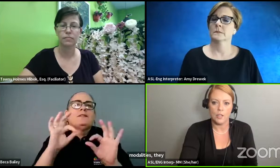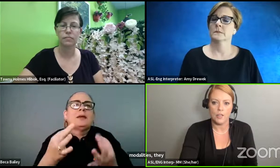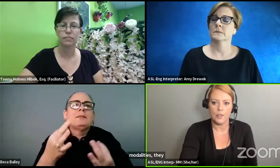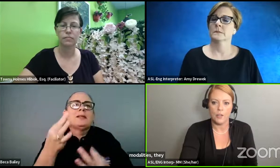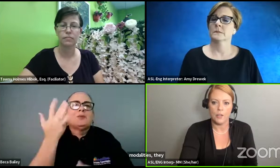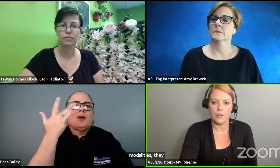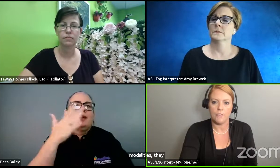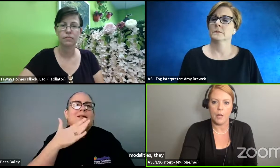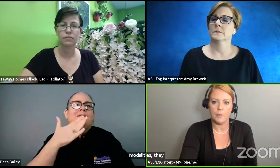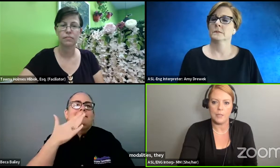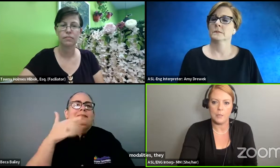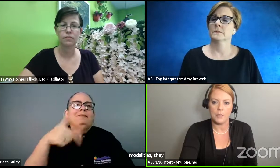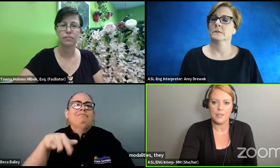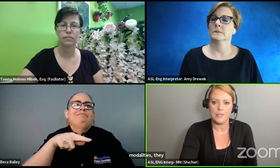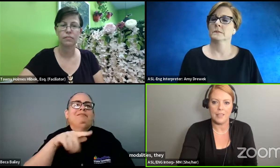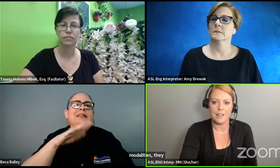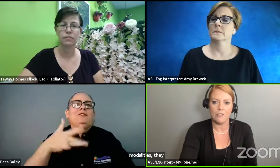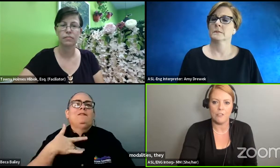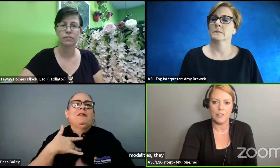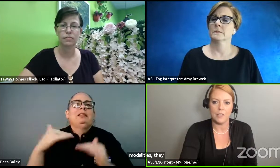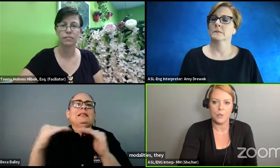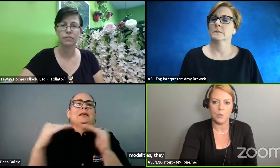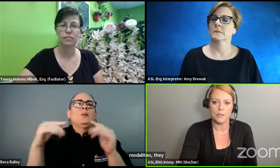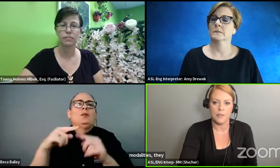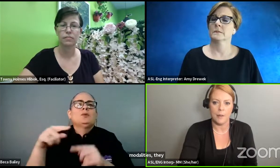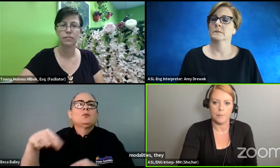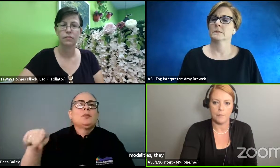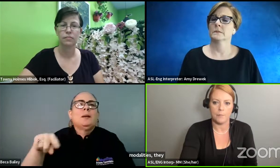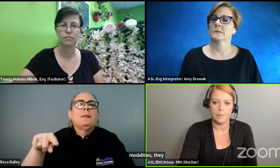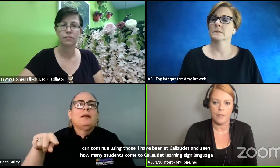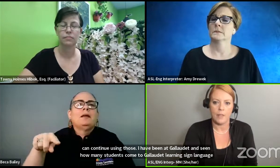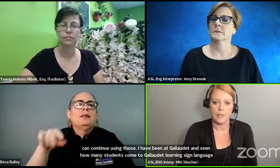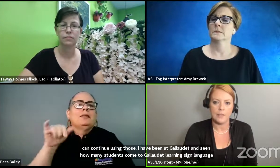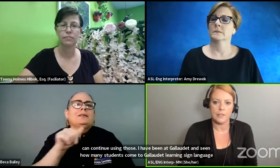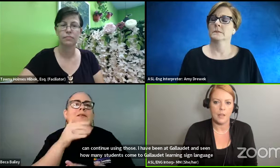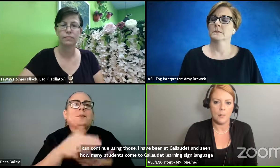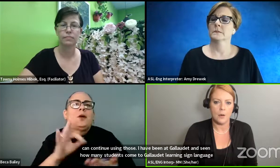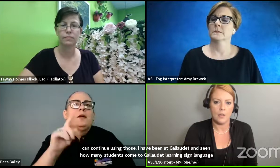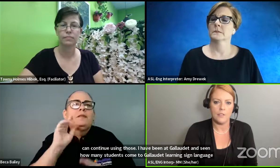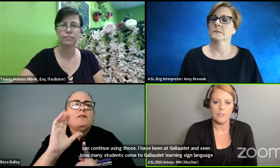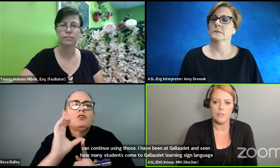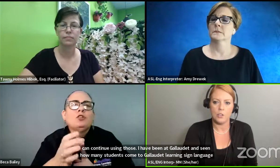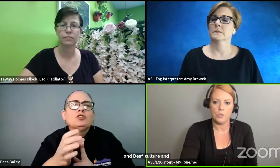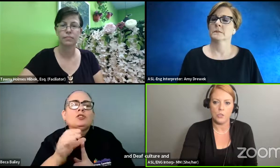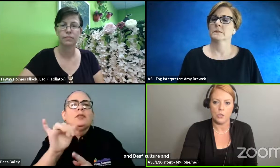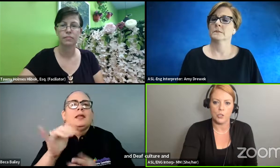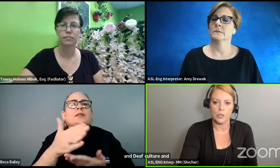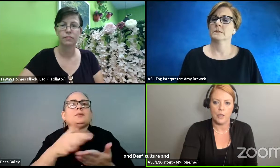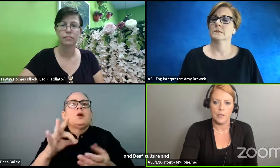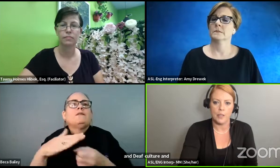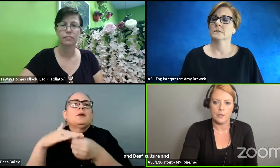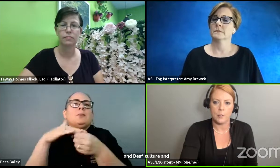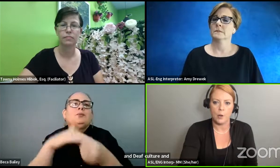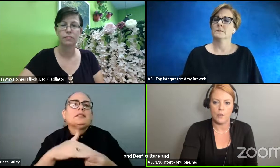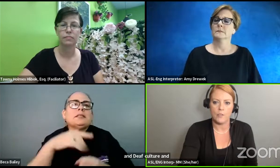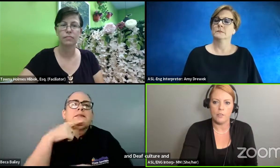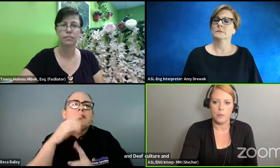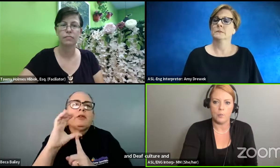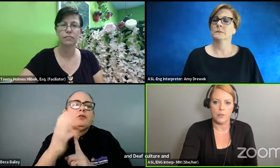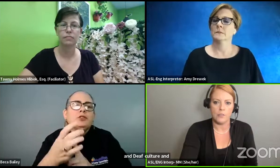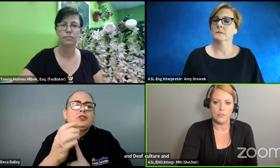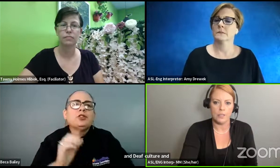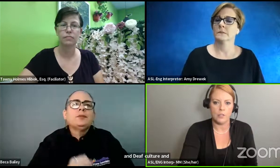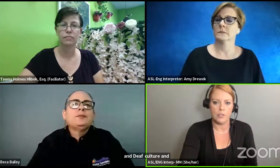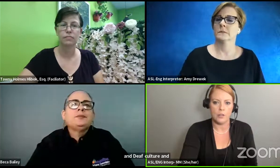and shunning their hearing families because they never felt equal to them. That's not a part of deaf culture. That's a part of